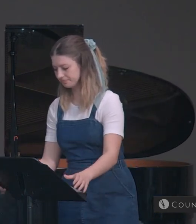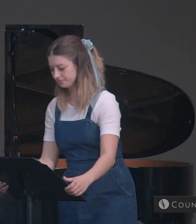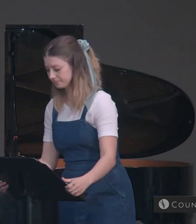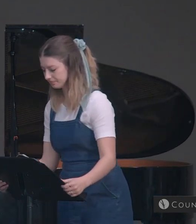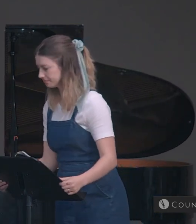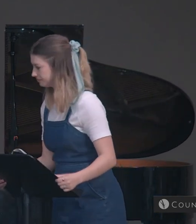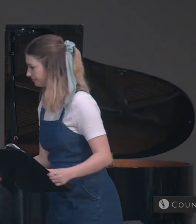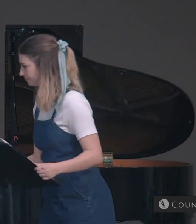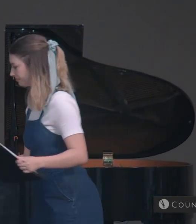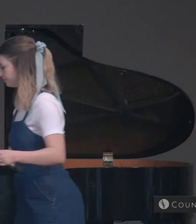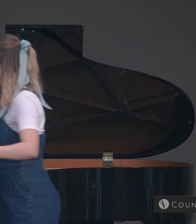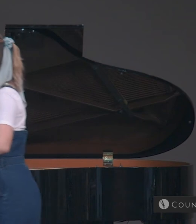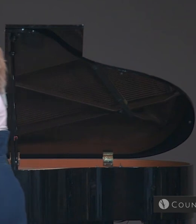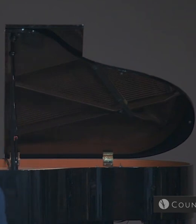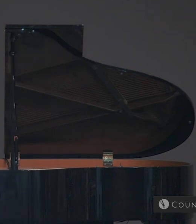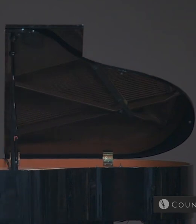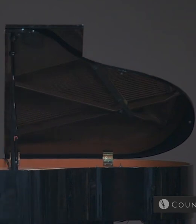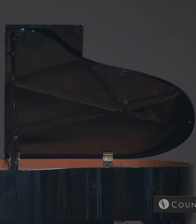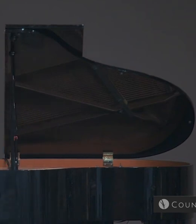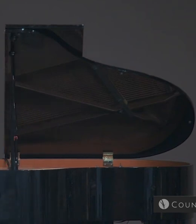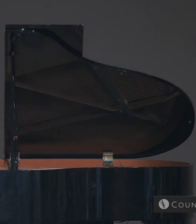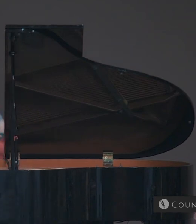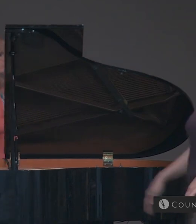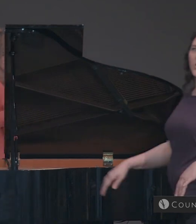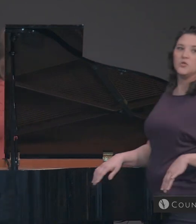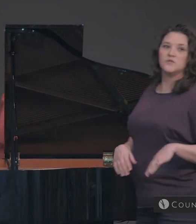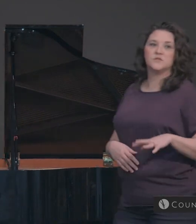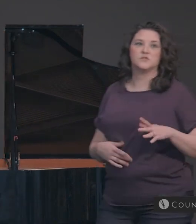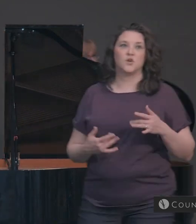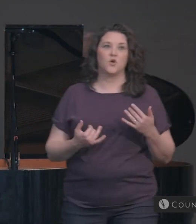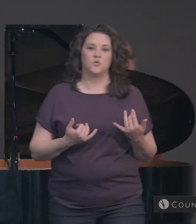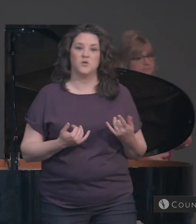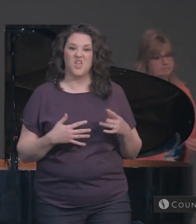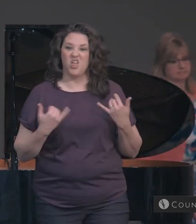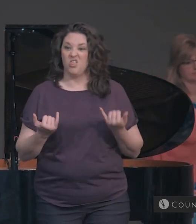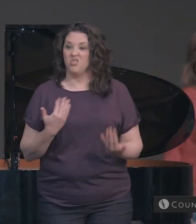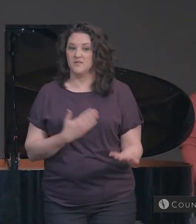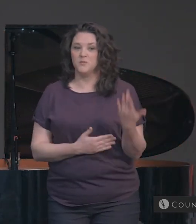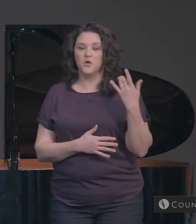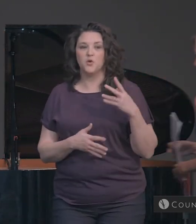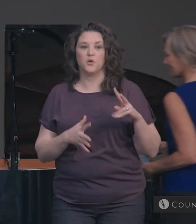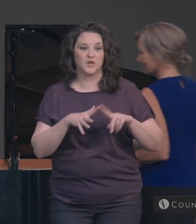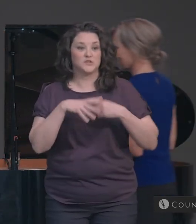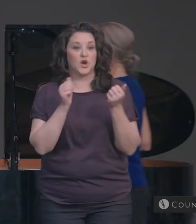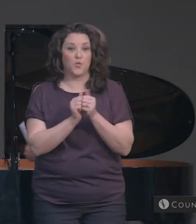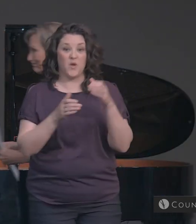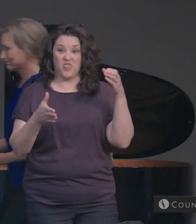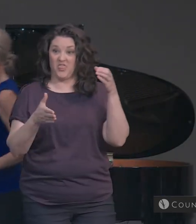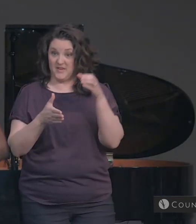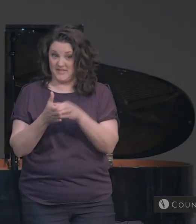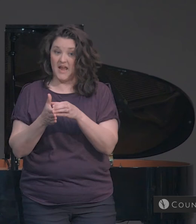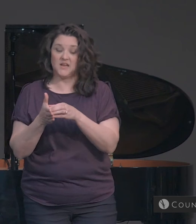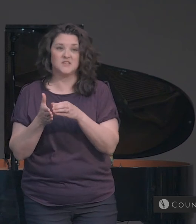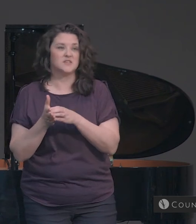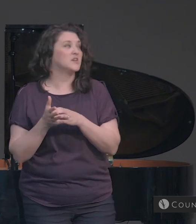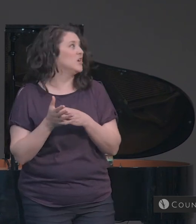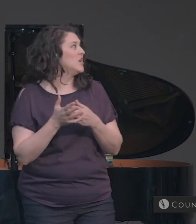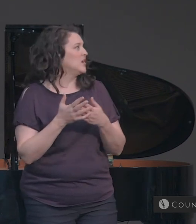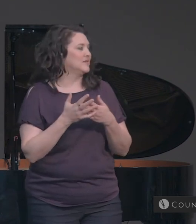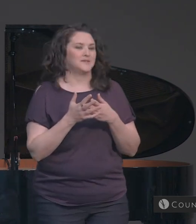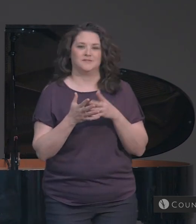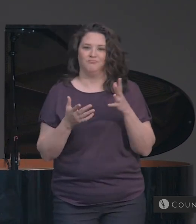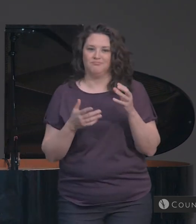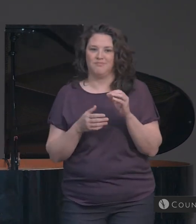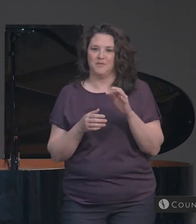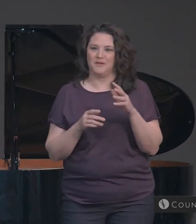down, Janie, we're going to actually start with the text, so if you want to put that up, that'd be great. It's kind of out of order a